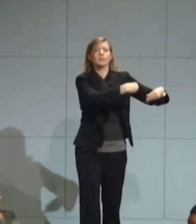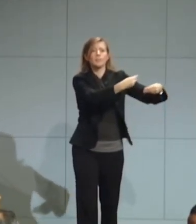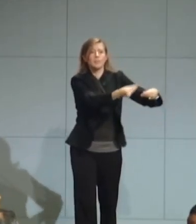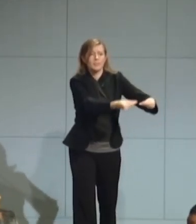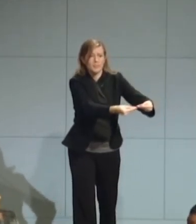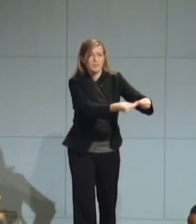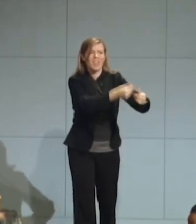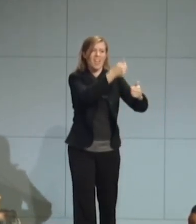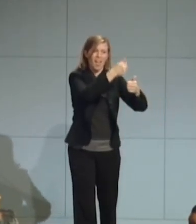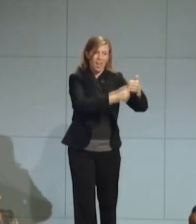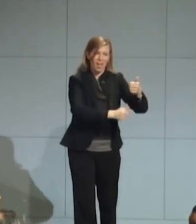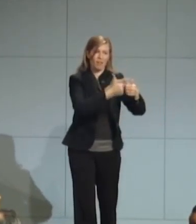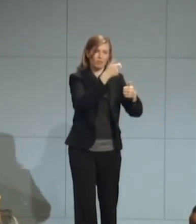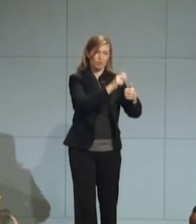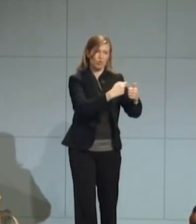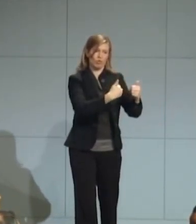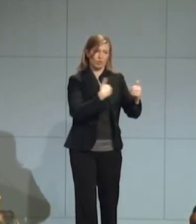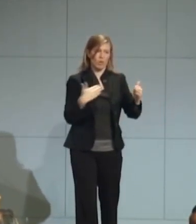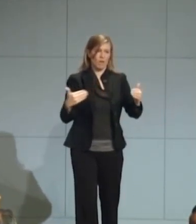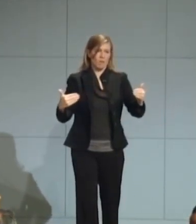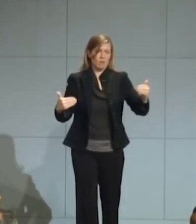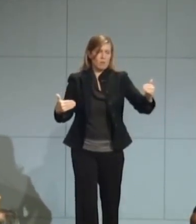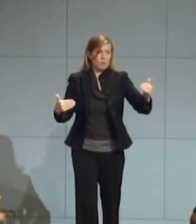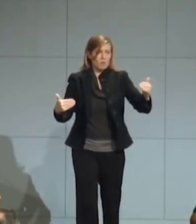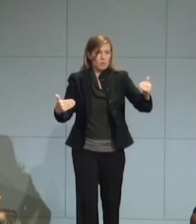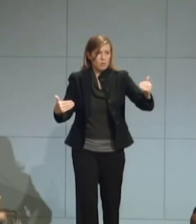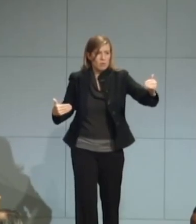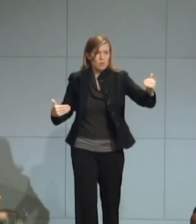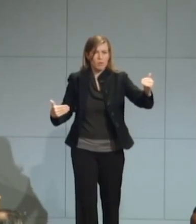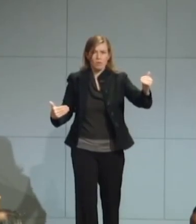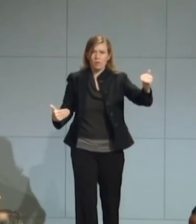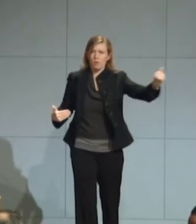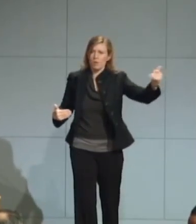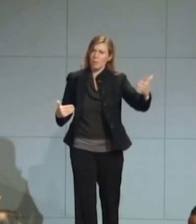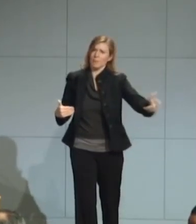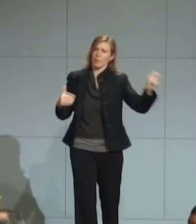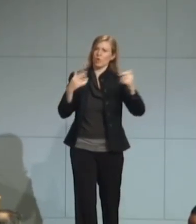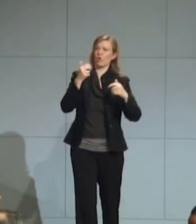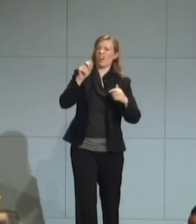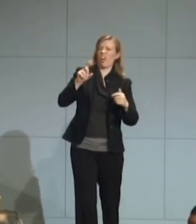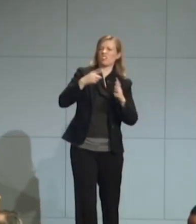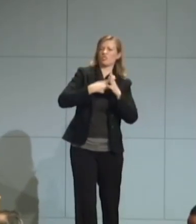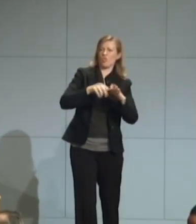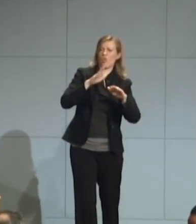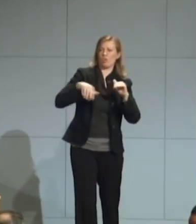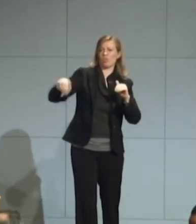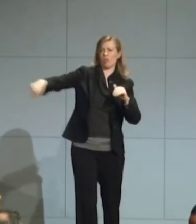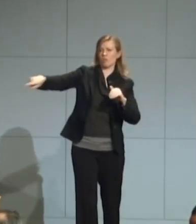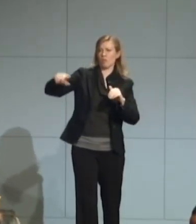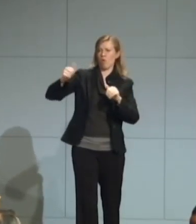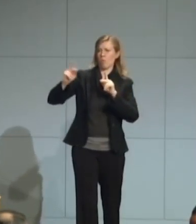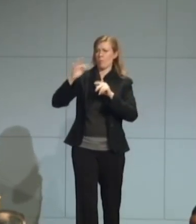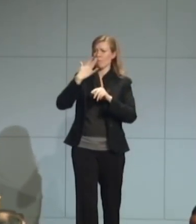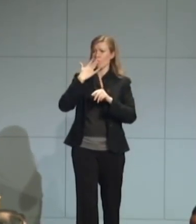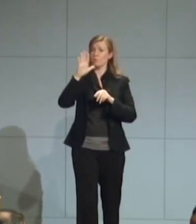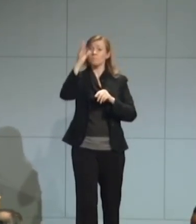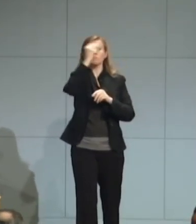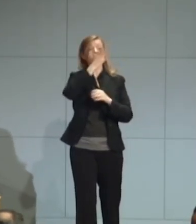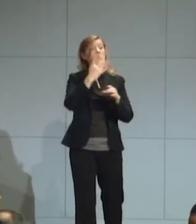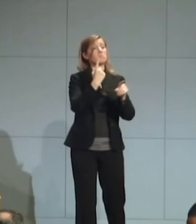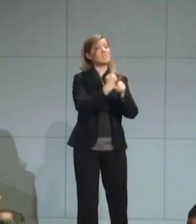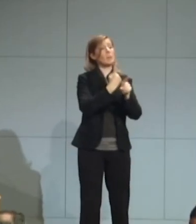of 1790. And what the Naturalization Act of 1790 said, among other things, was that